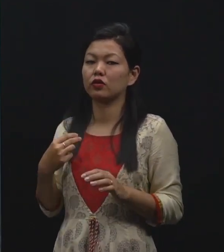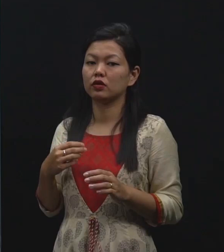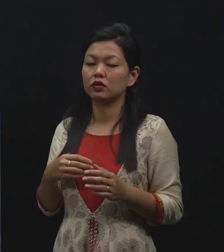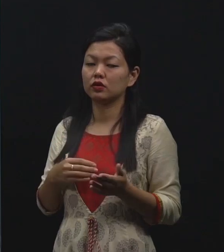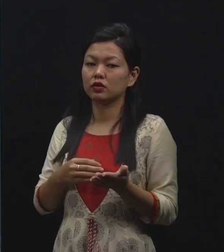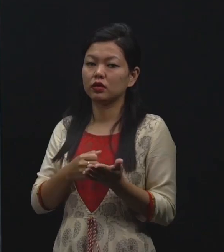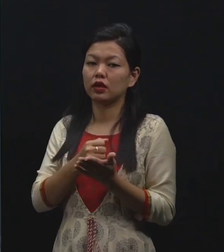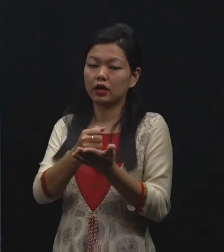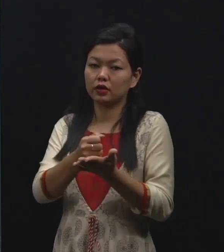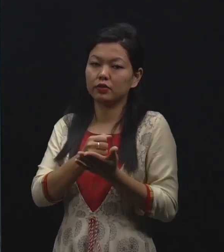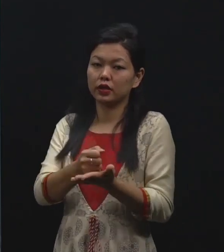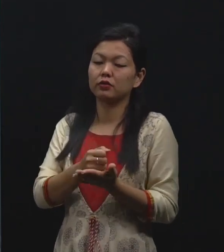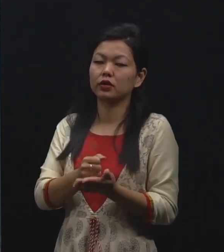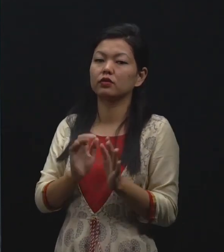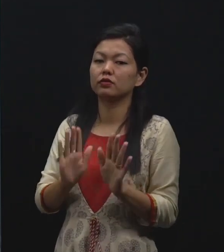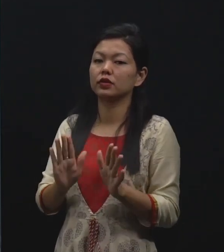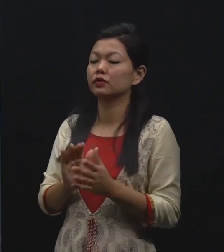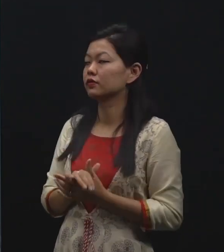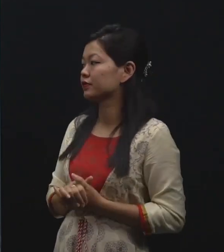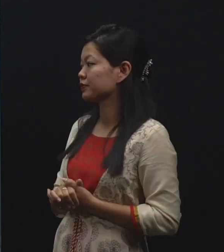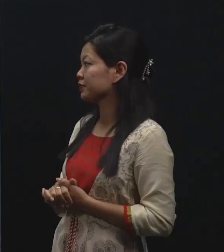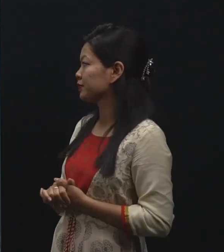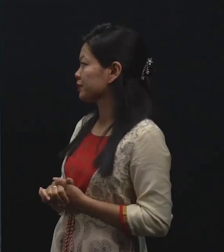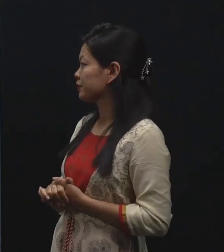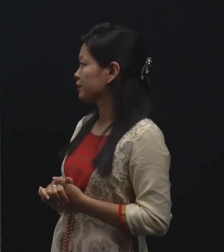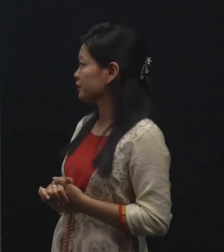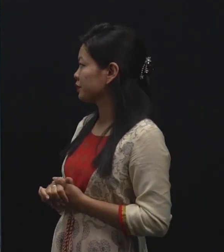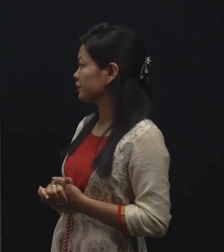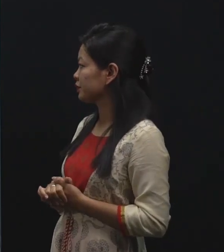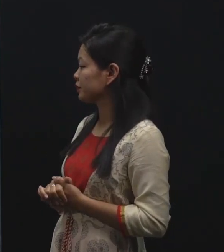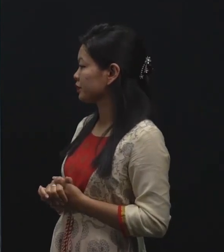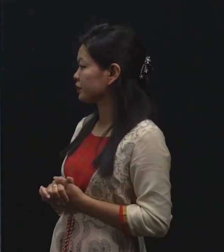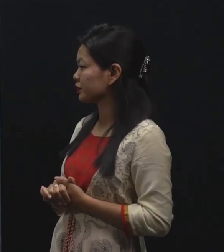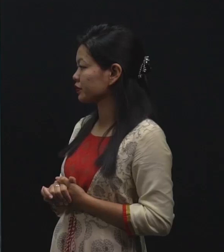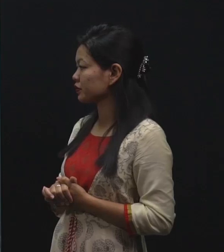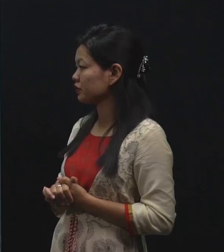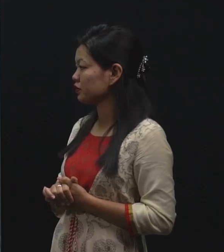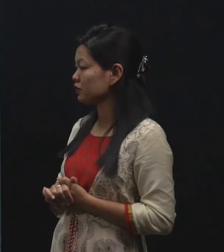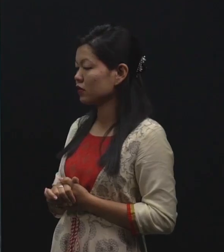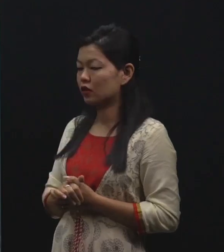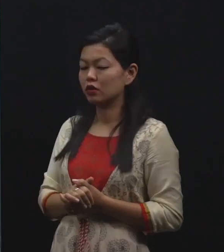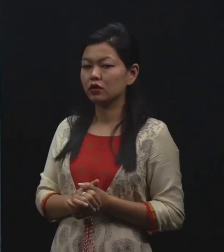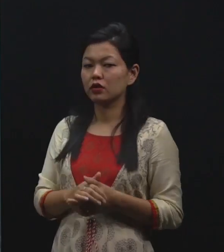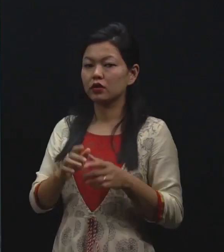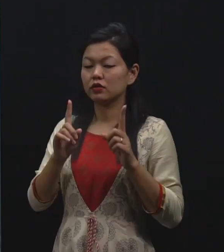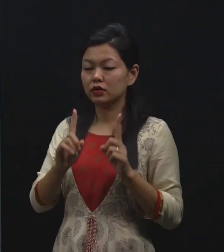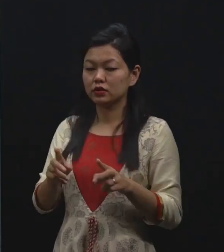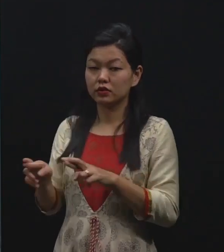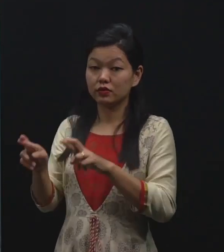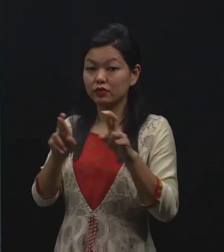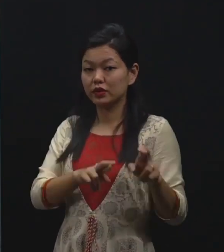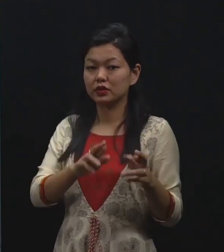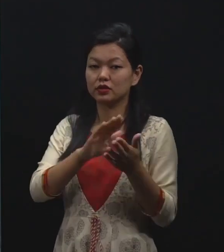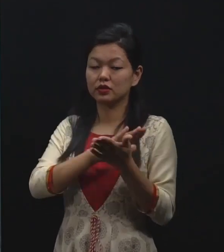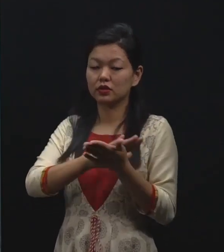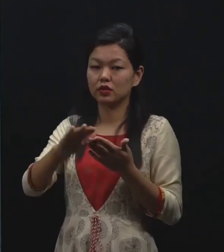the president or to the governor also. Okay, so this is why the court is very important and we